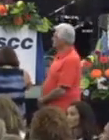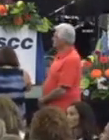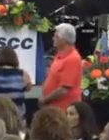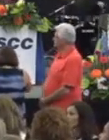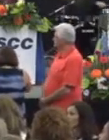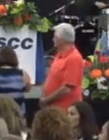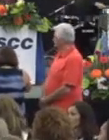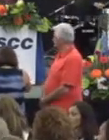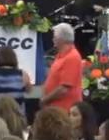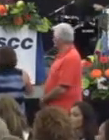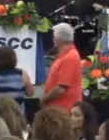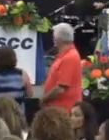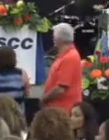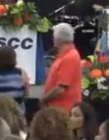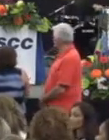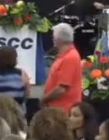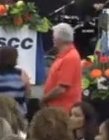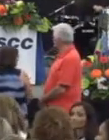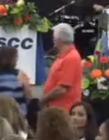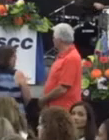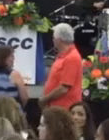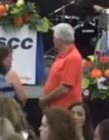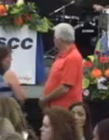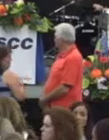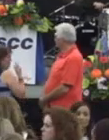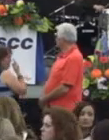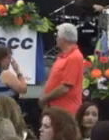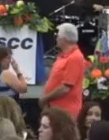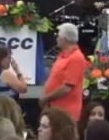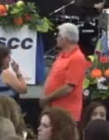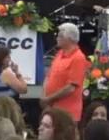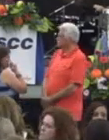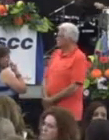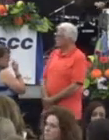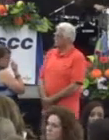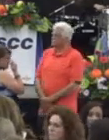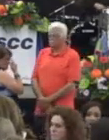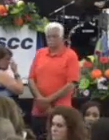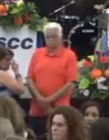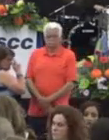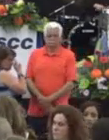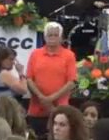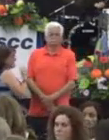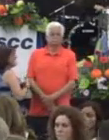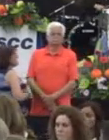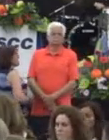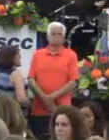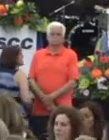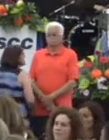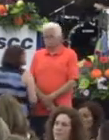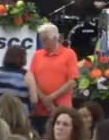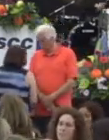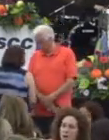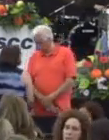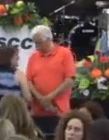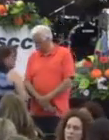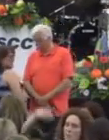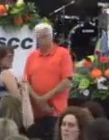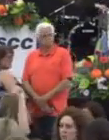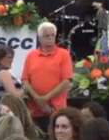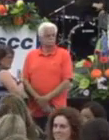17, we stand here before you. You are the people